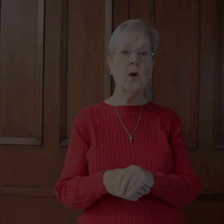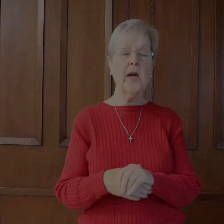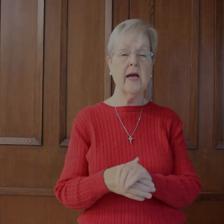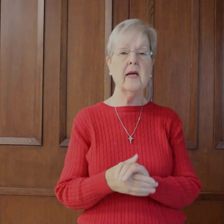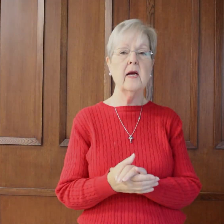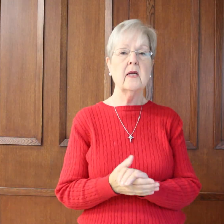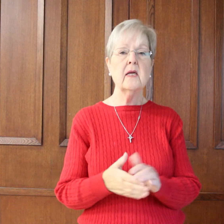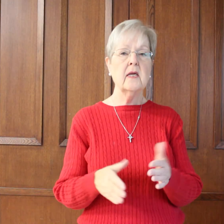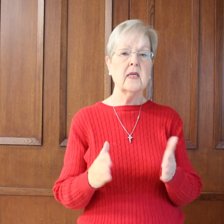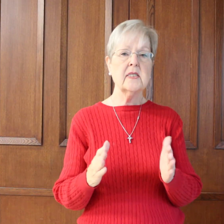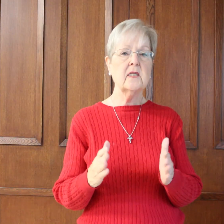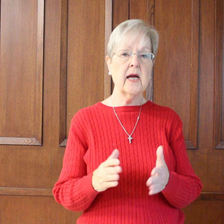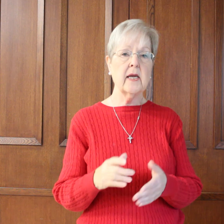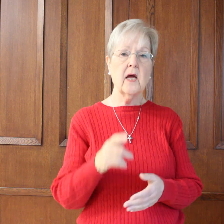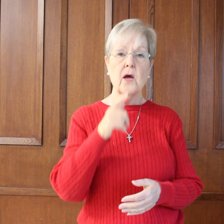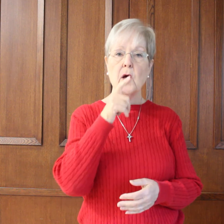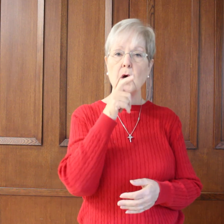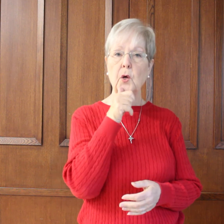Okay, let's look at who.